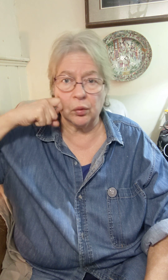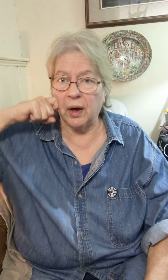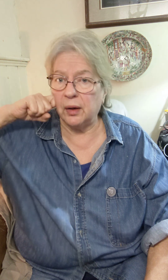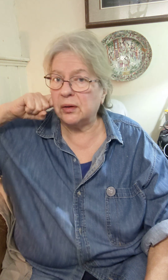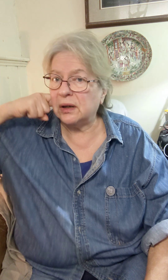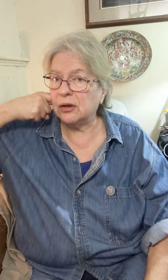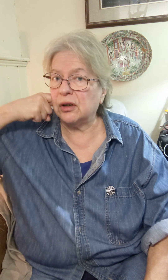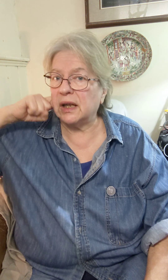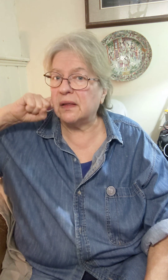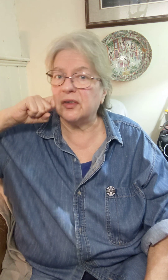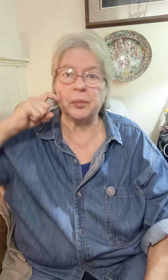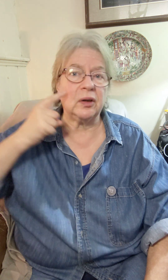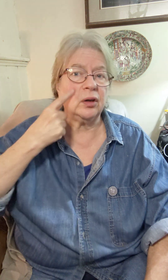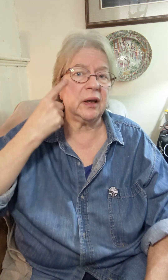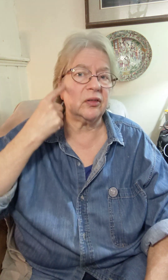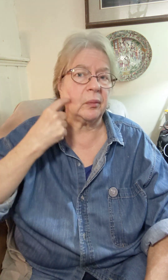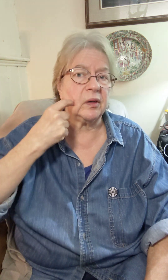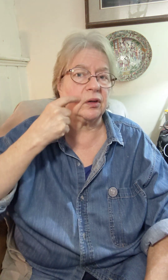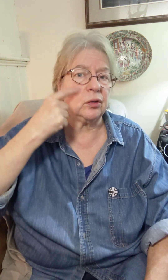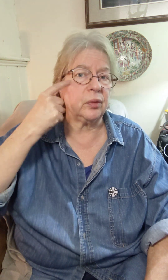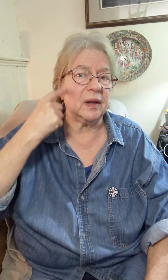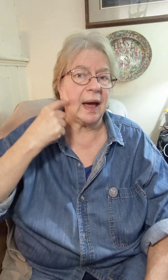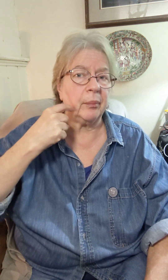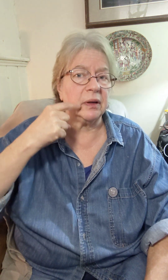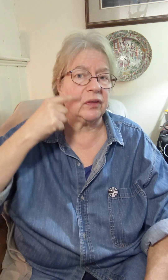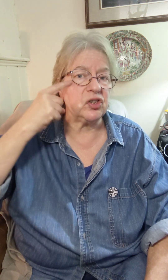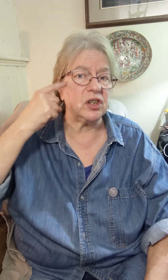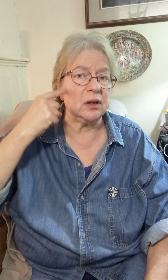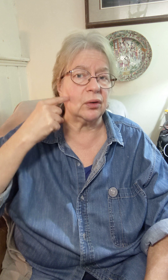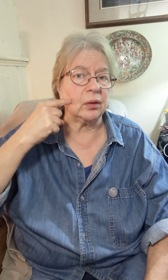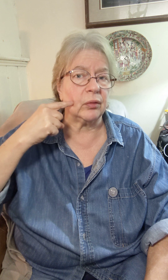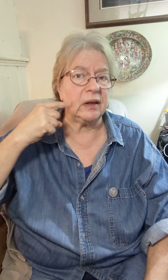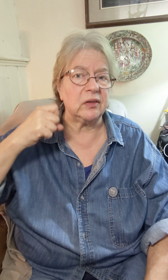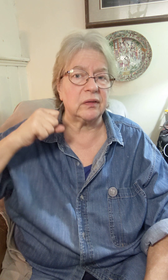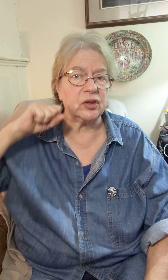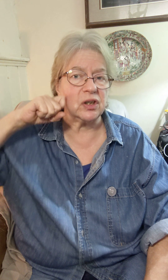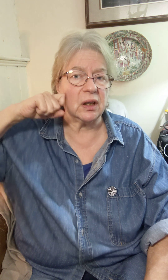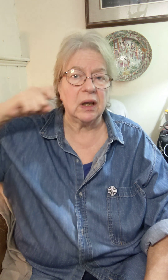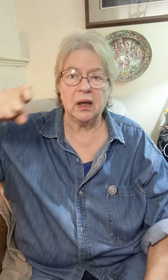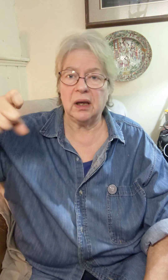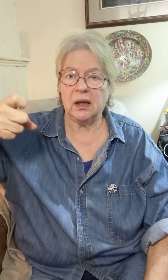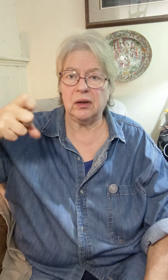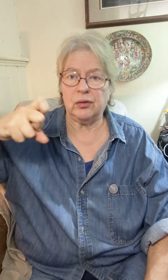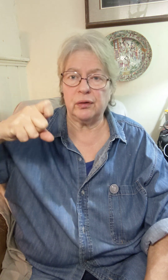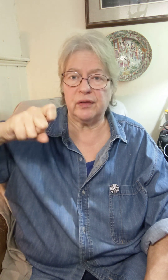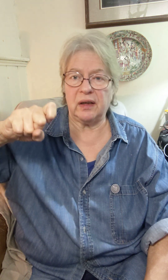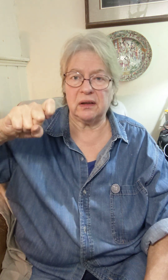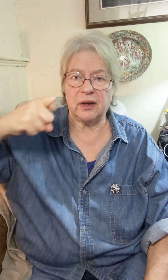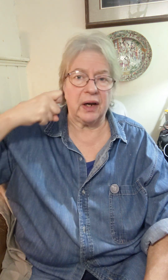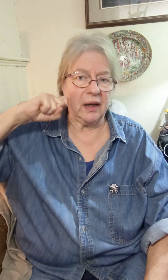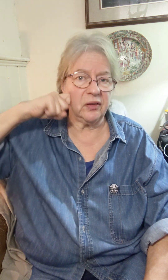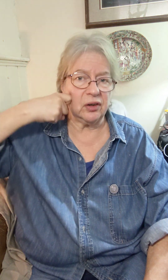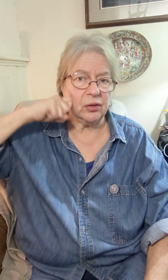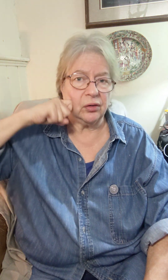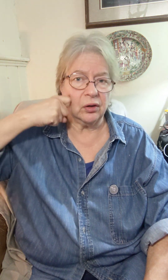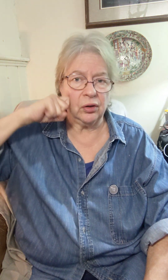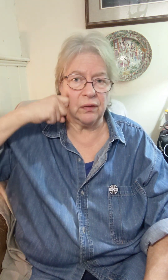why it looked like this, but it could have something to do with the apple of the cheek or the redness of the cheek. You sort of take the letter X and you give